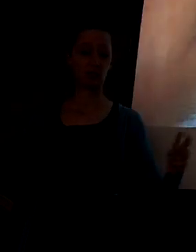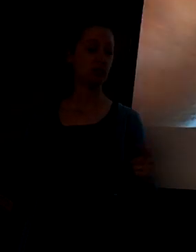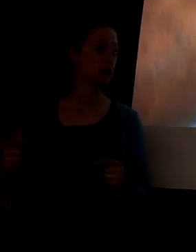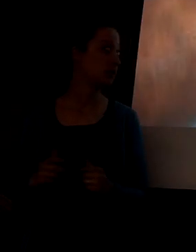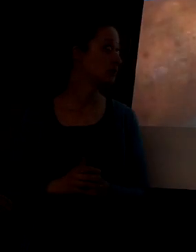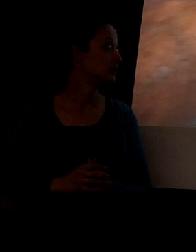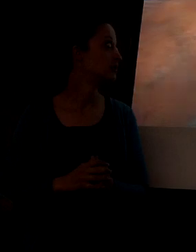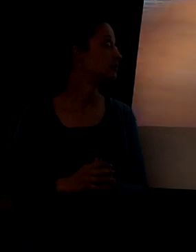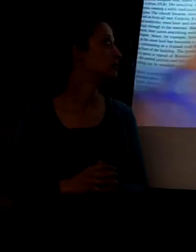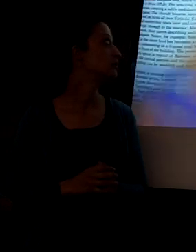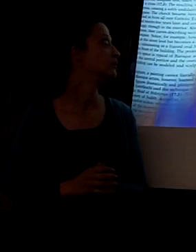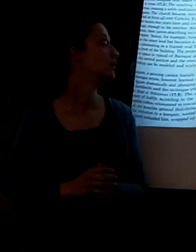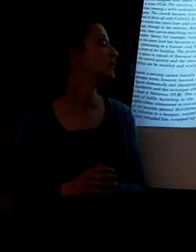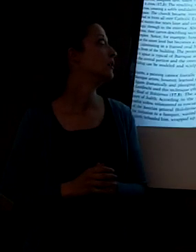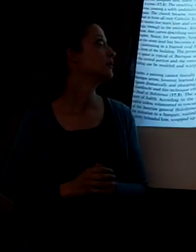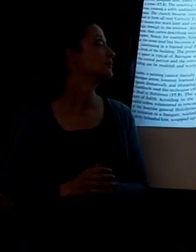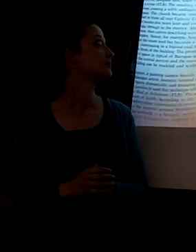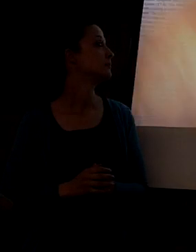This one here